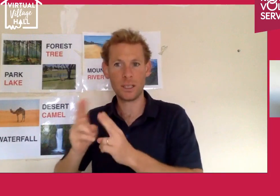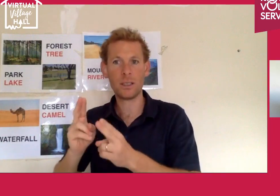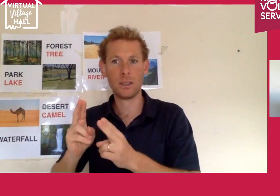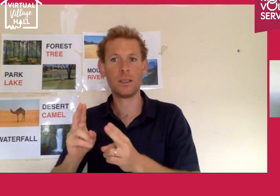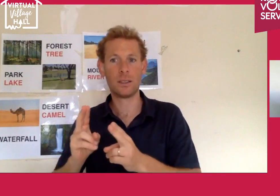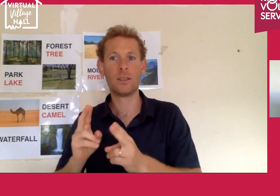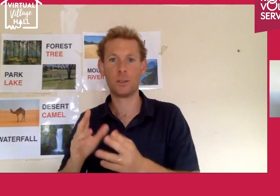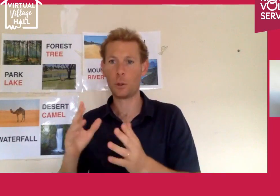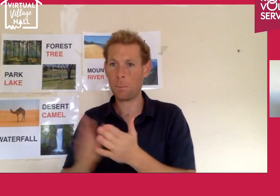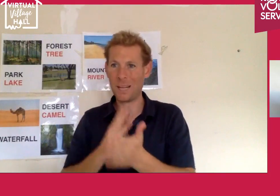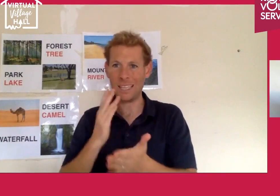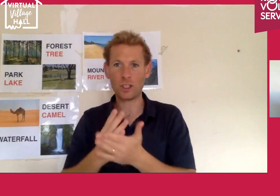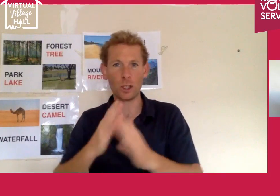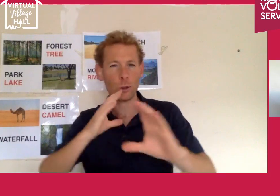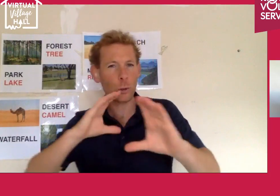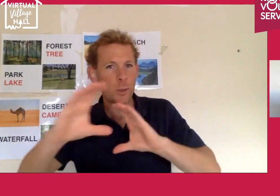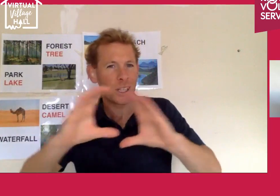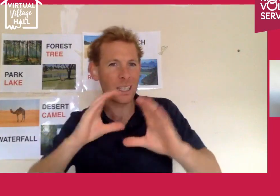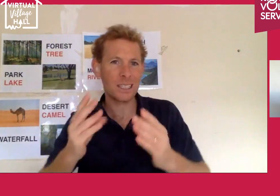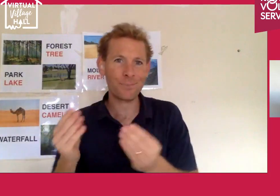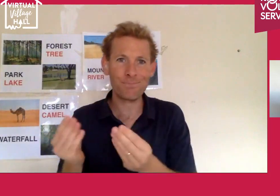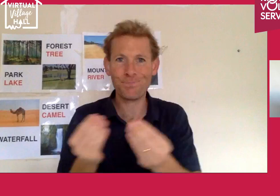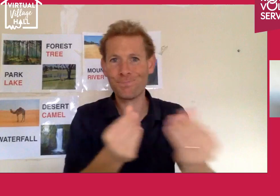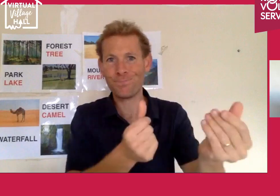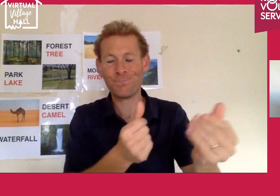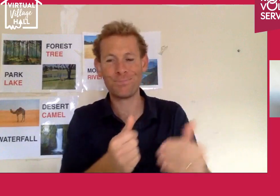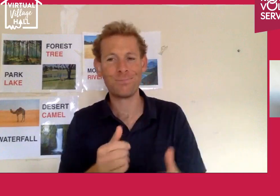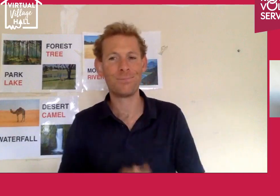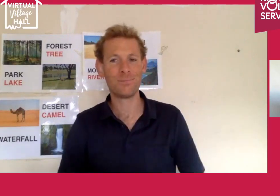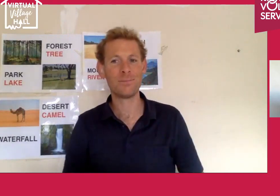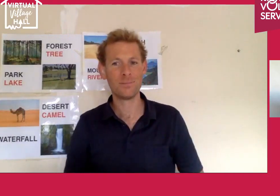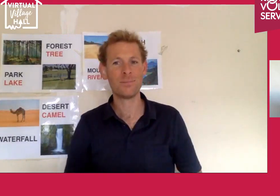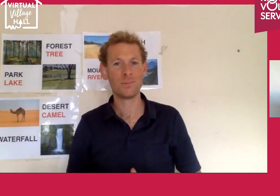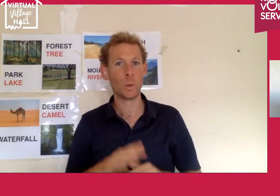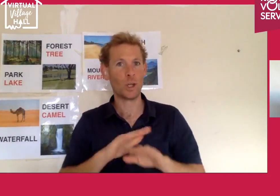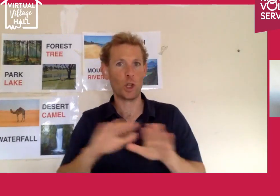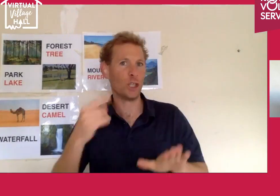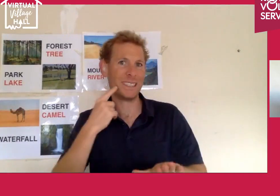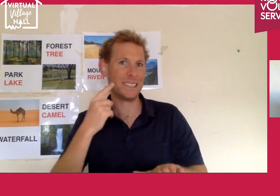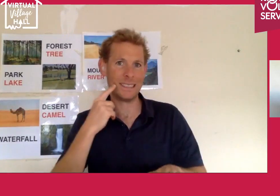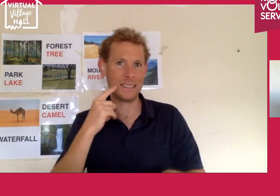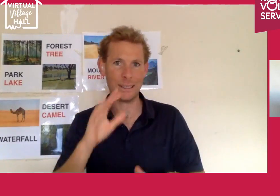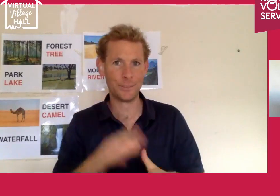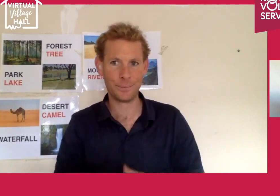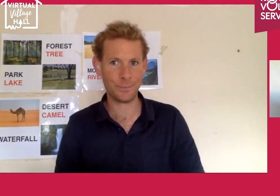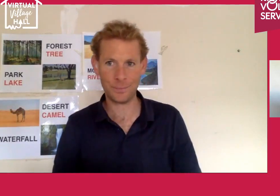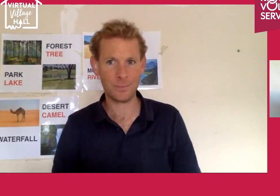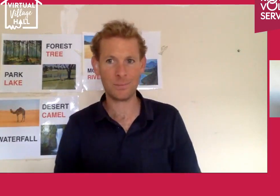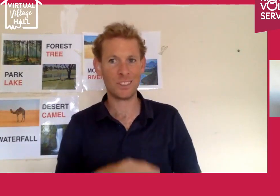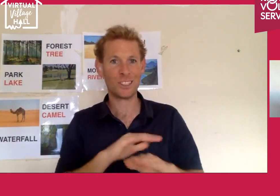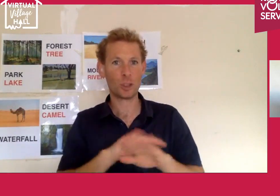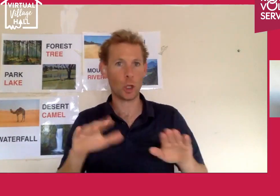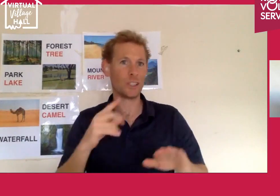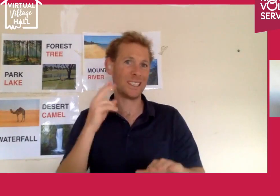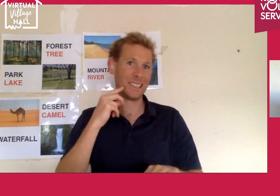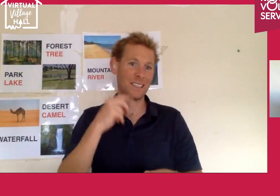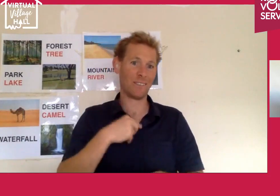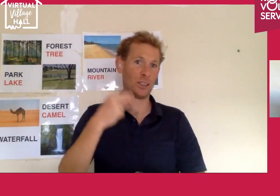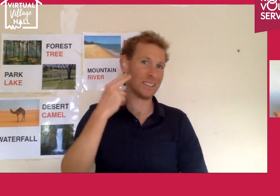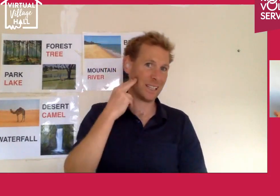interpreter would prepare, but you also need to prepare. So you need to work with the interpreter and maybe tell them what they need to know, because it's not just a